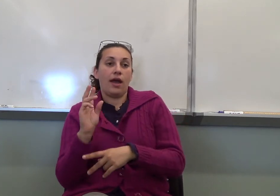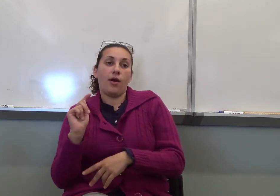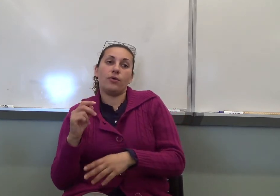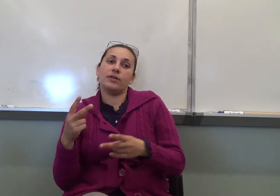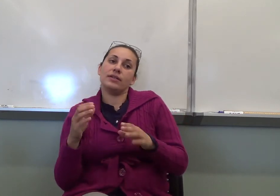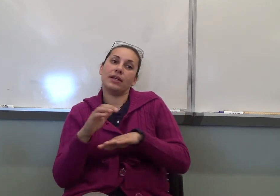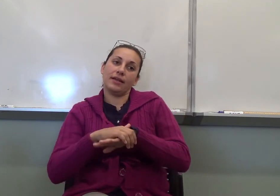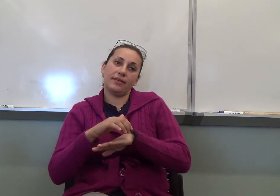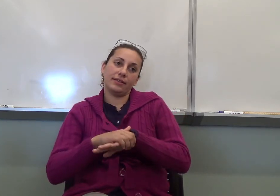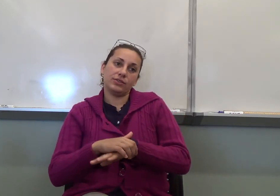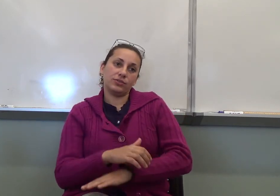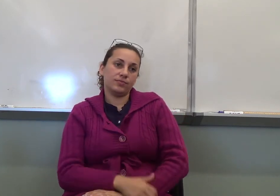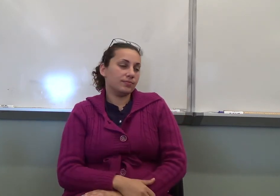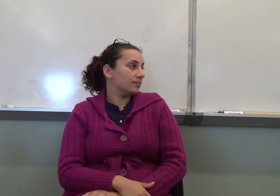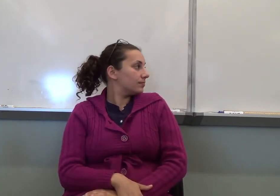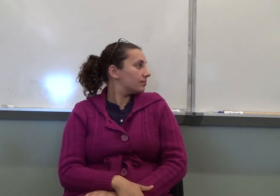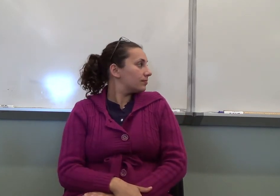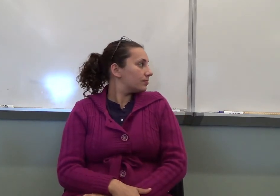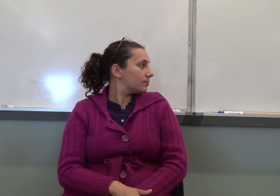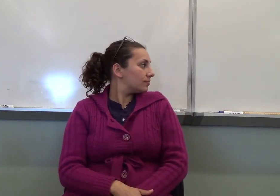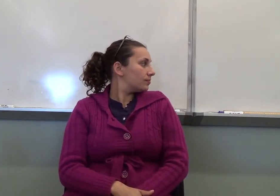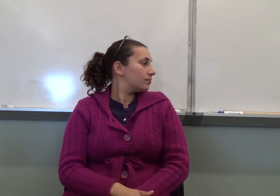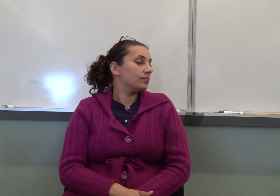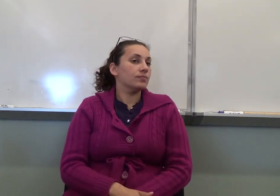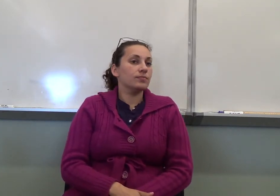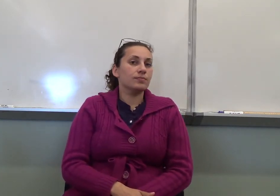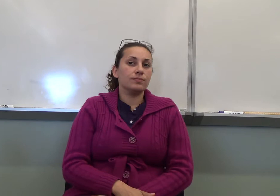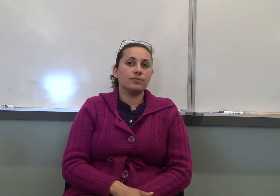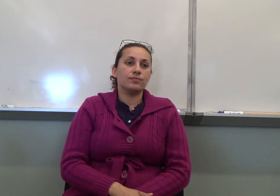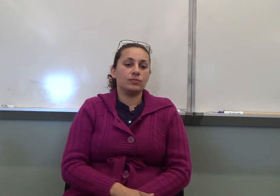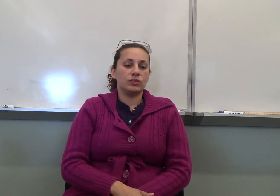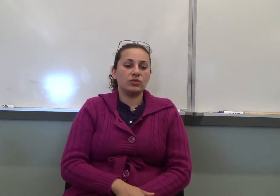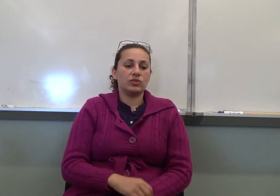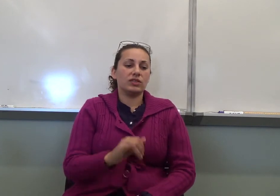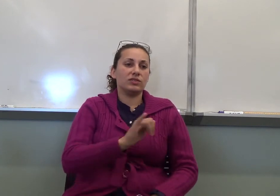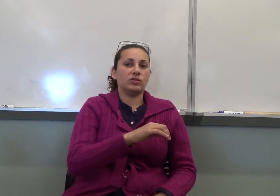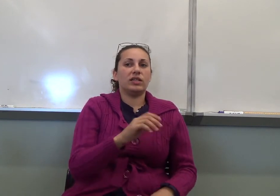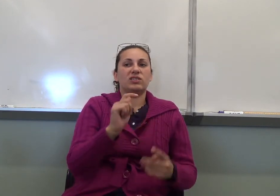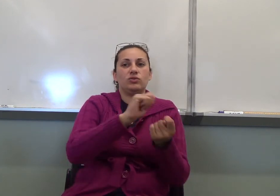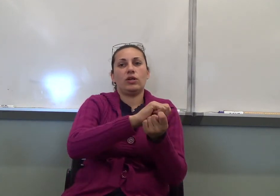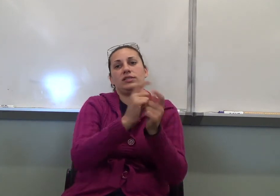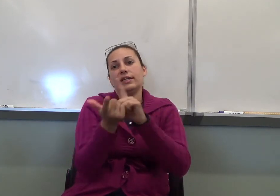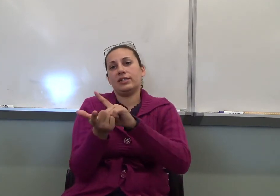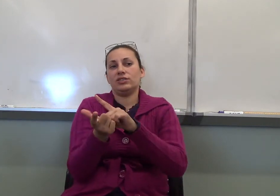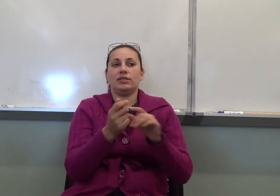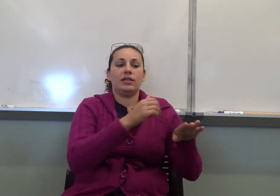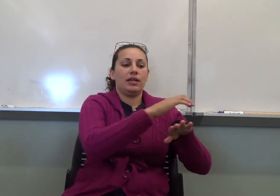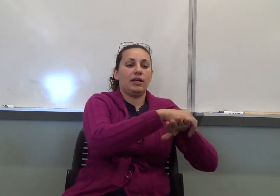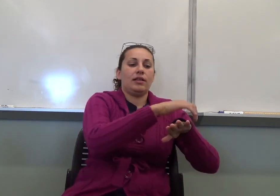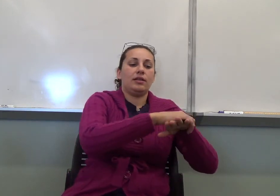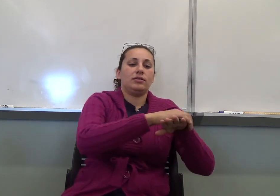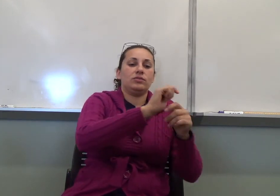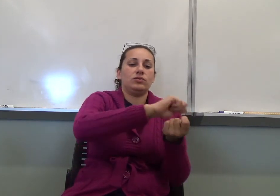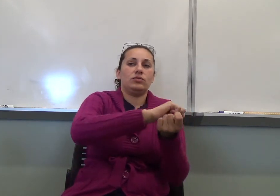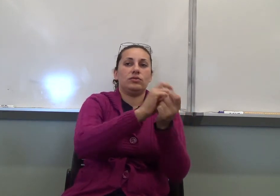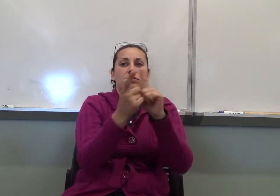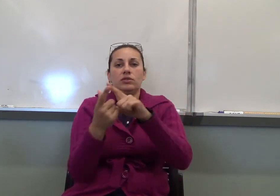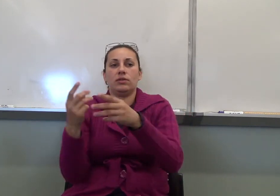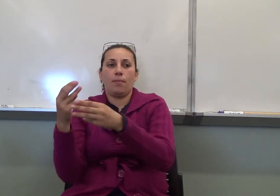All right, so let's take a look at our English to math translation table again. Luckily, they reprinted it for us on